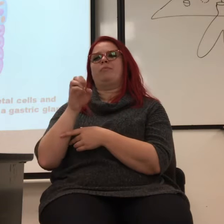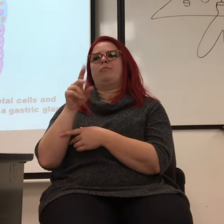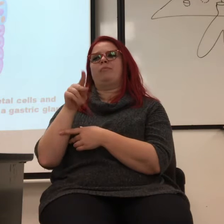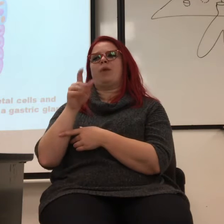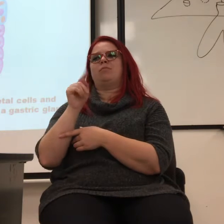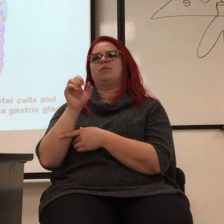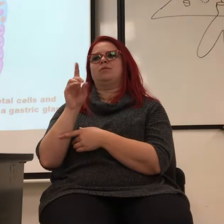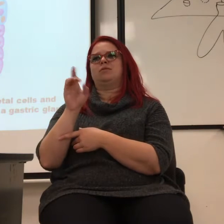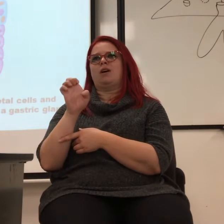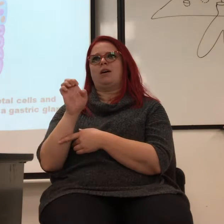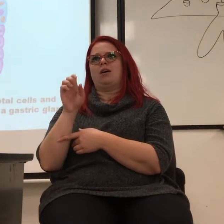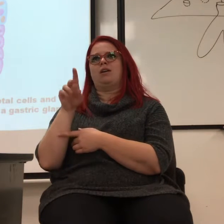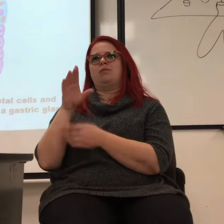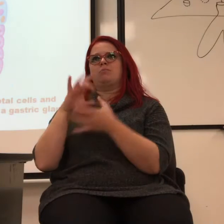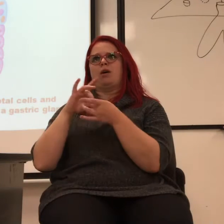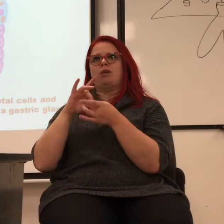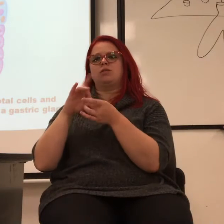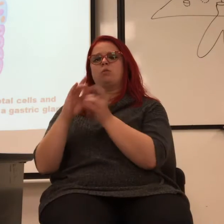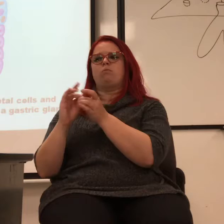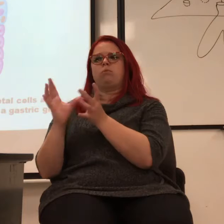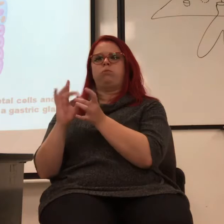Active form.